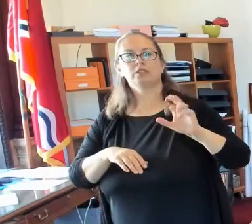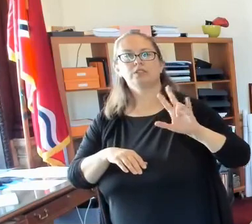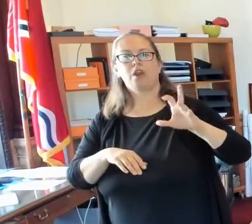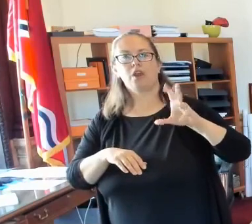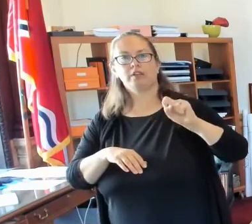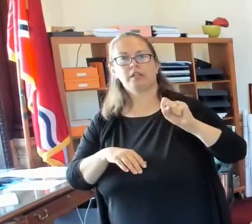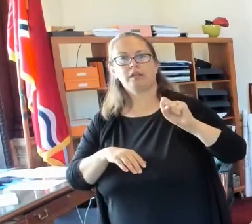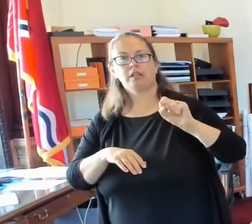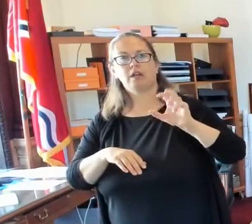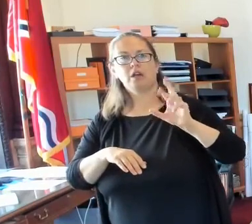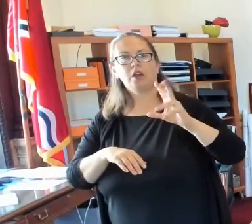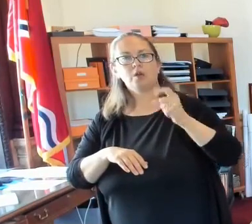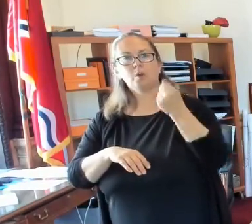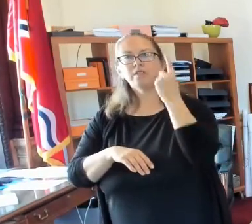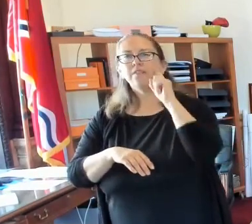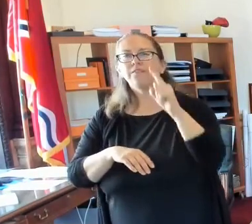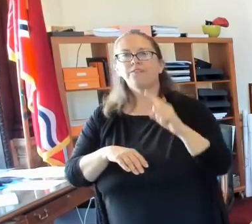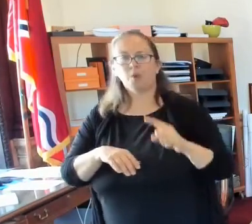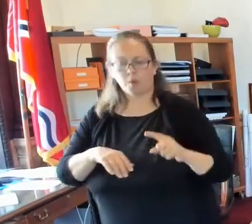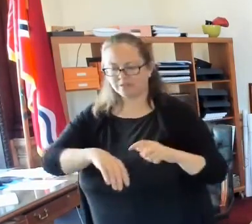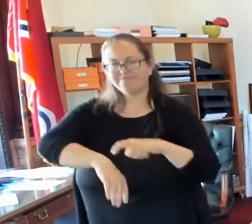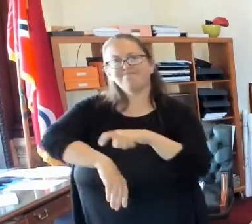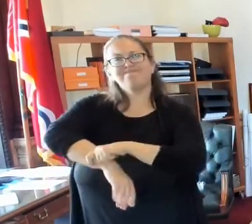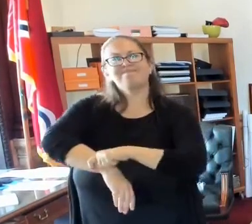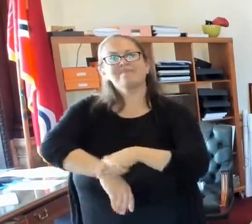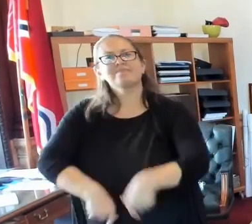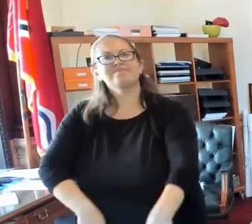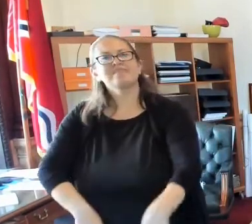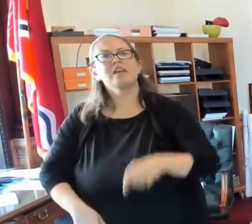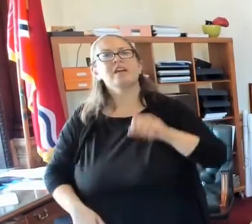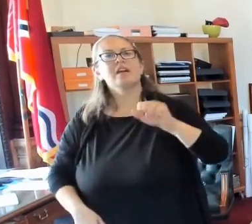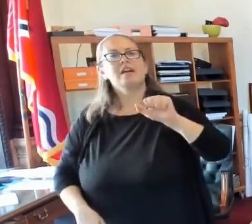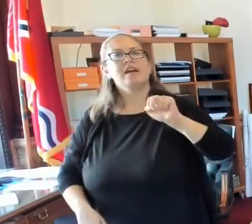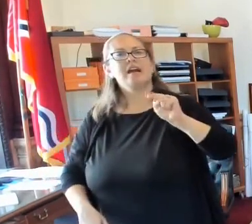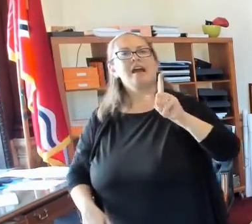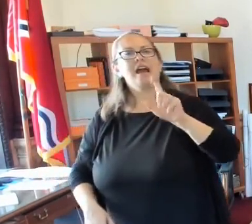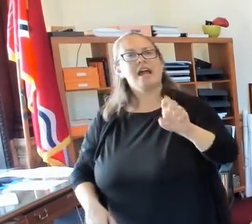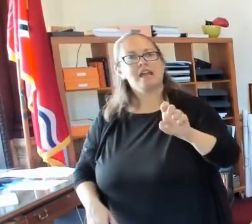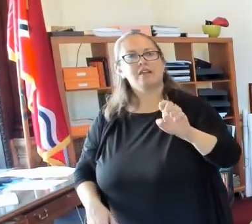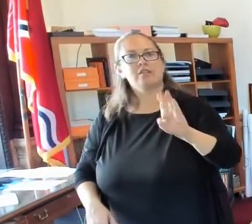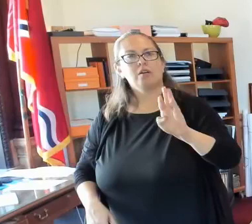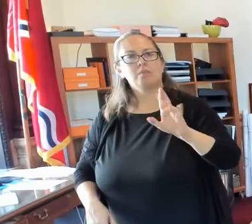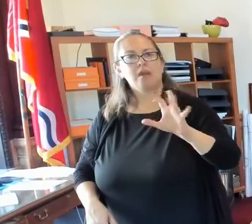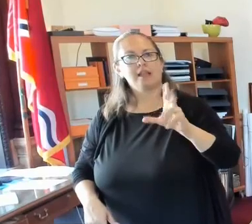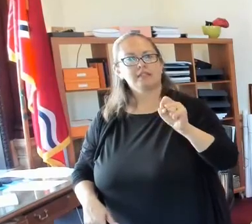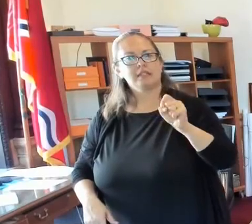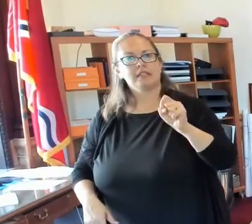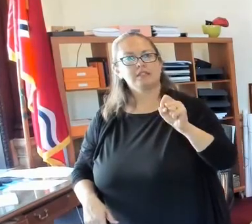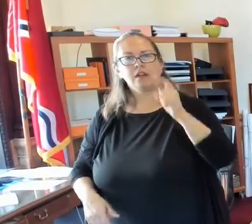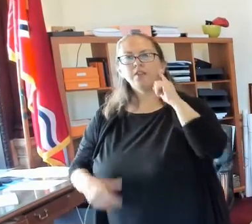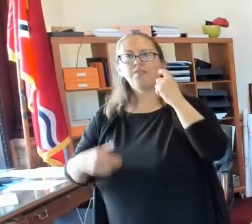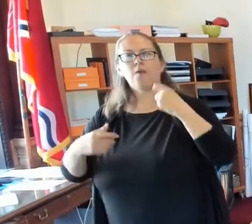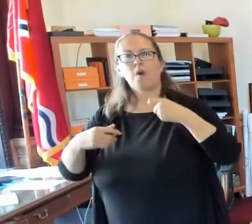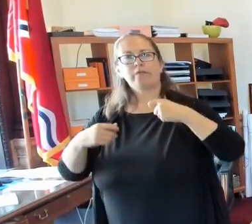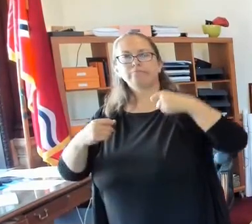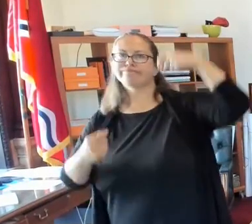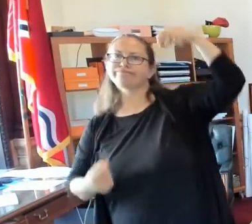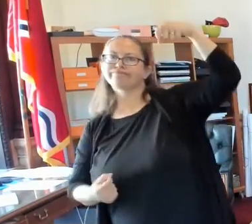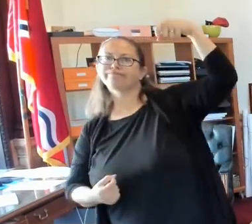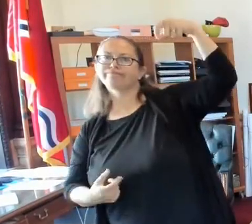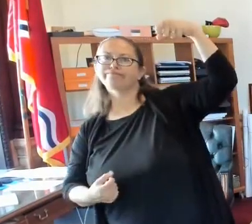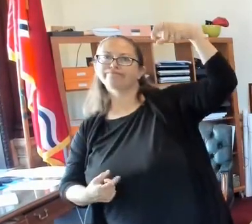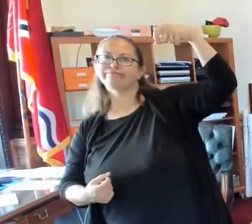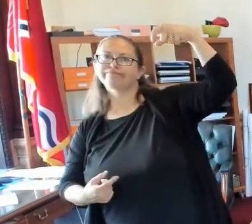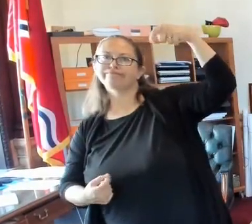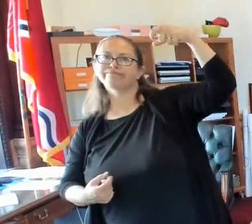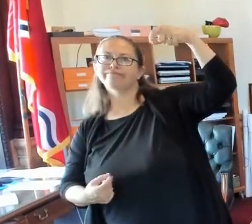for ankle bracelets or electronic monitoring, I should say, in order to keep people